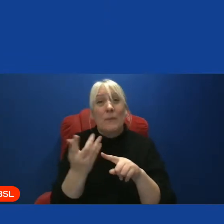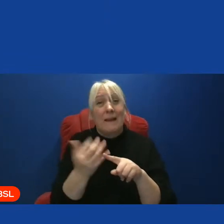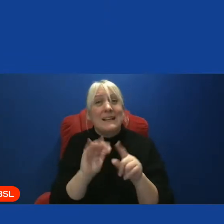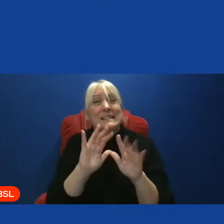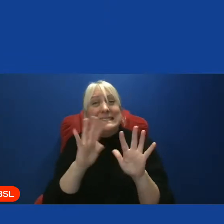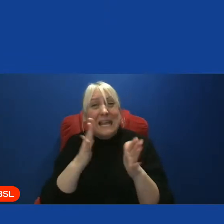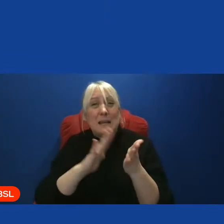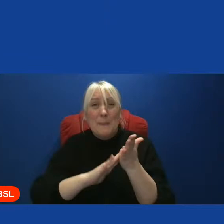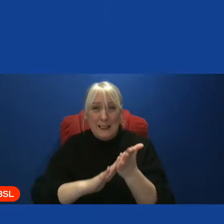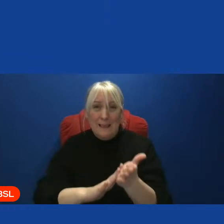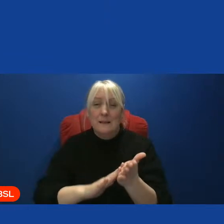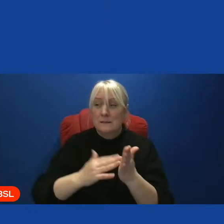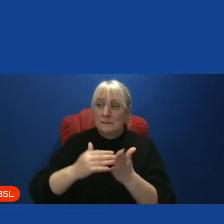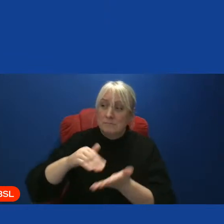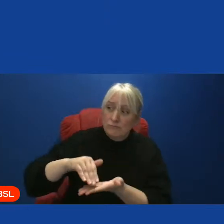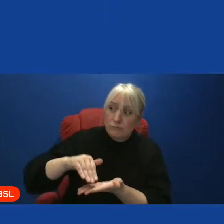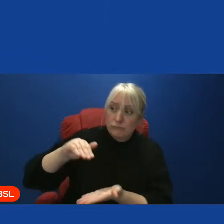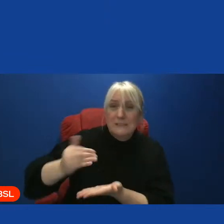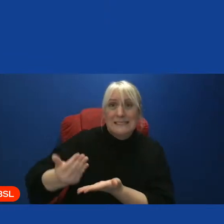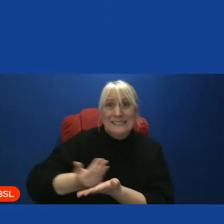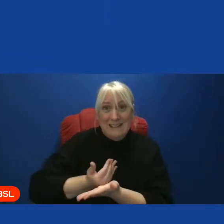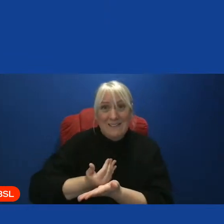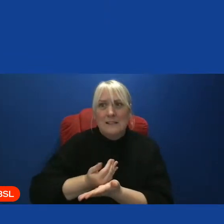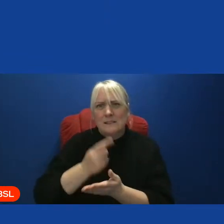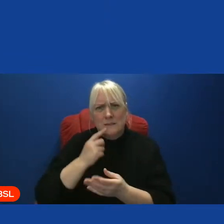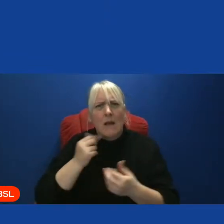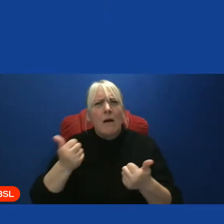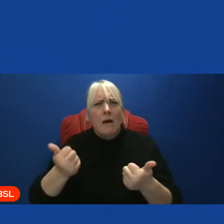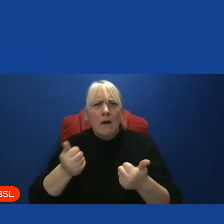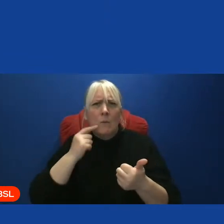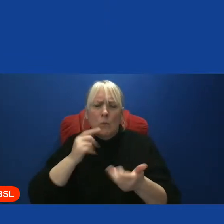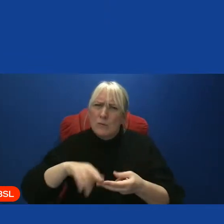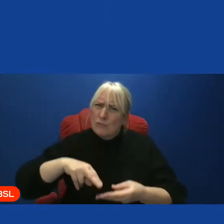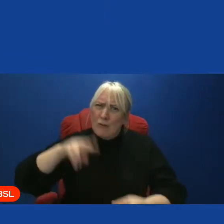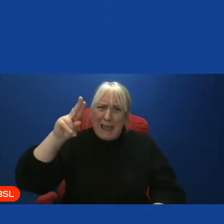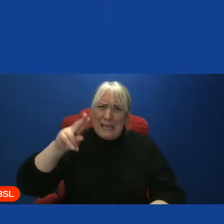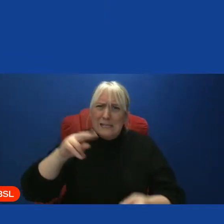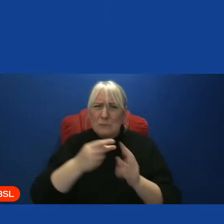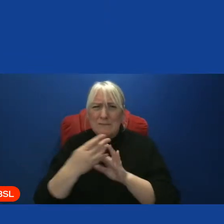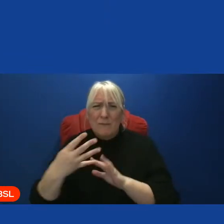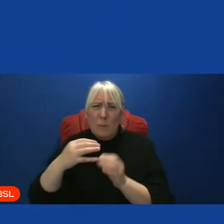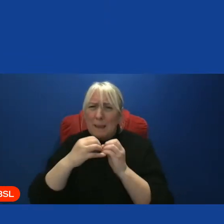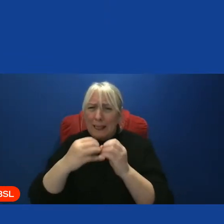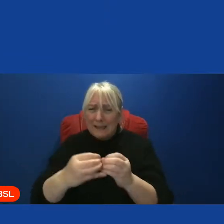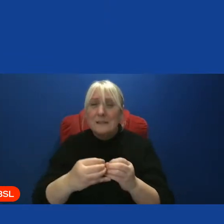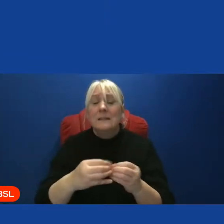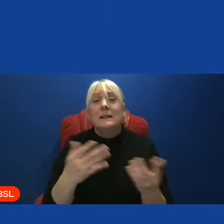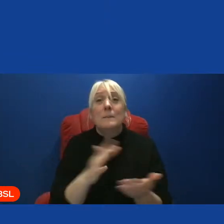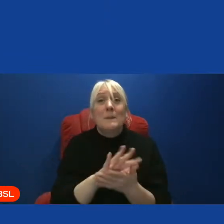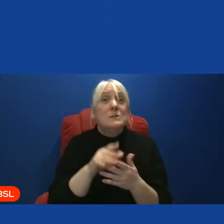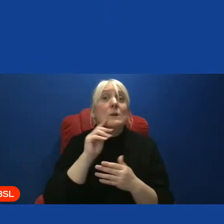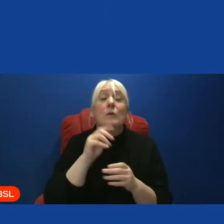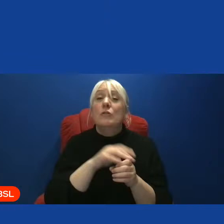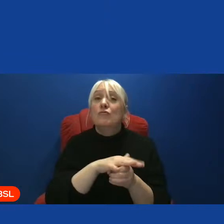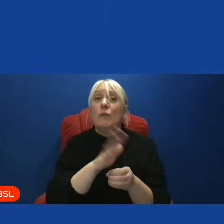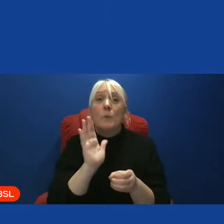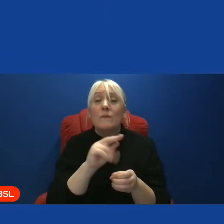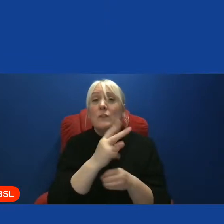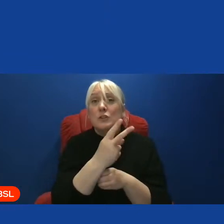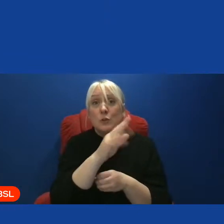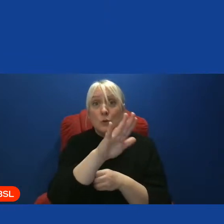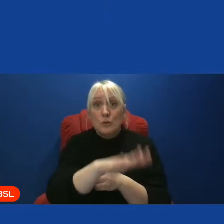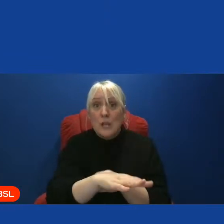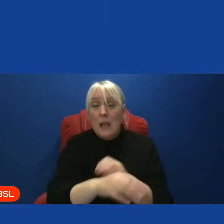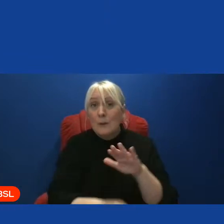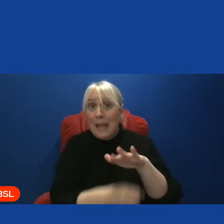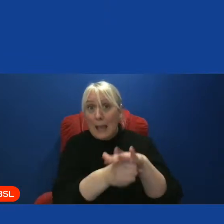would enable us to do, an awful lot of things, whether that's removing the 2-child cap, universal free